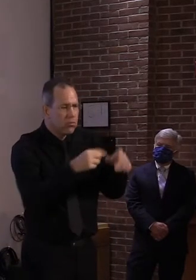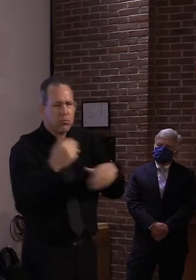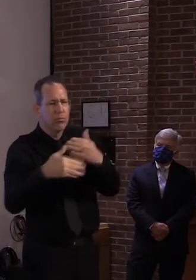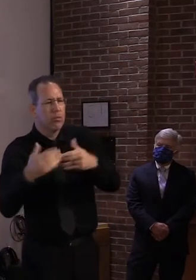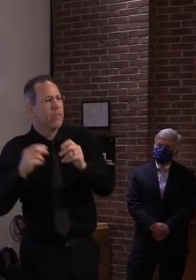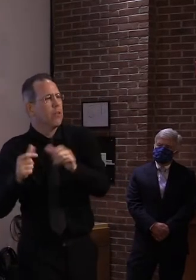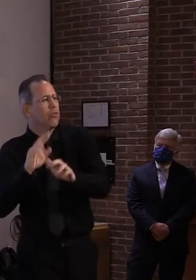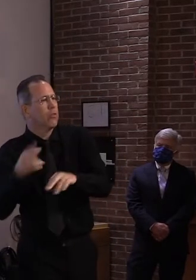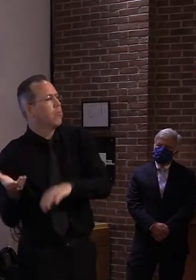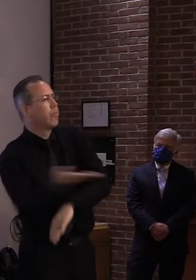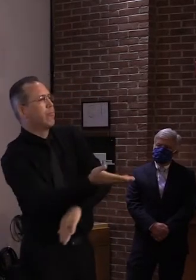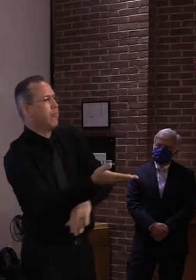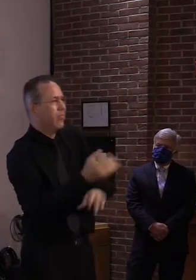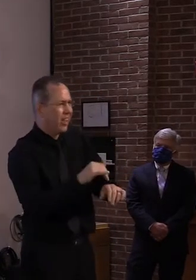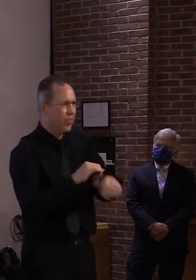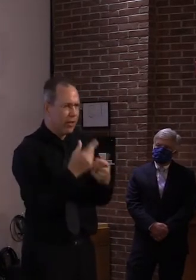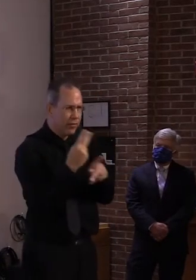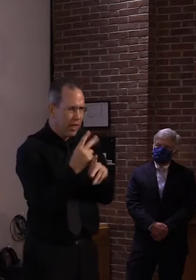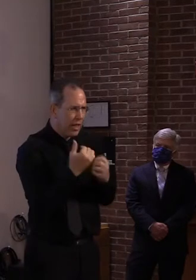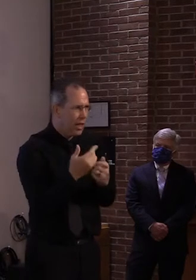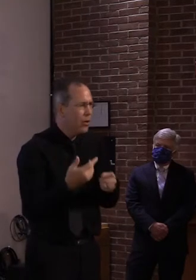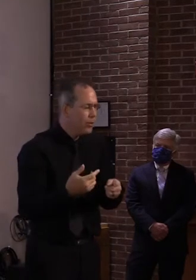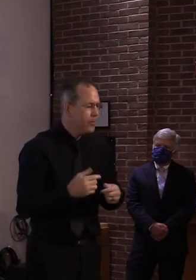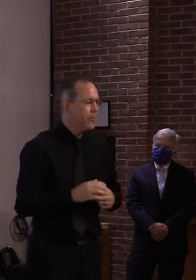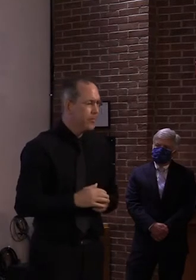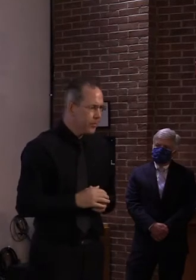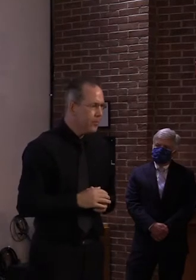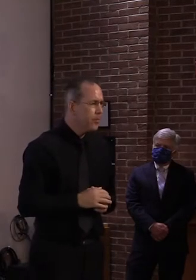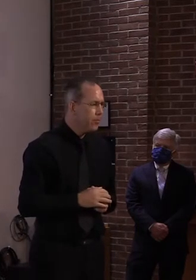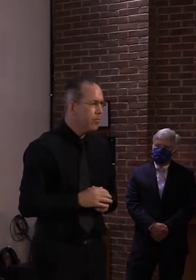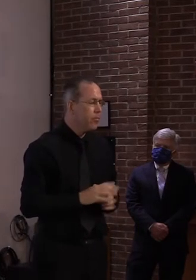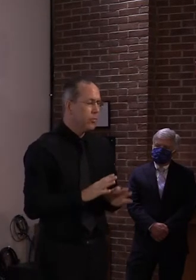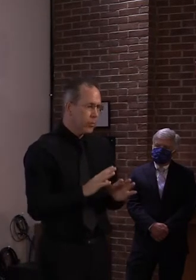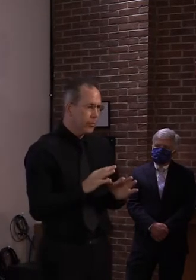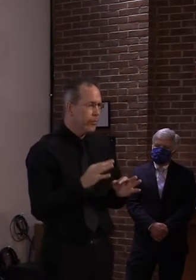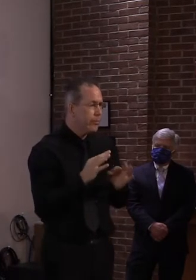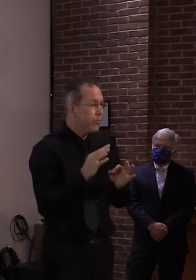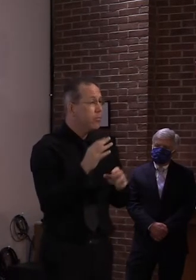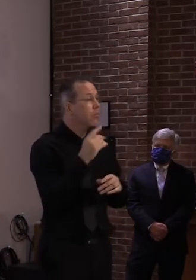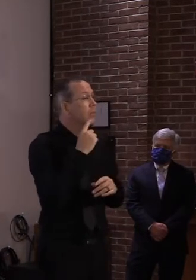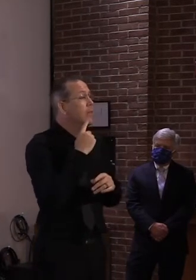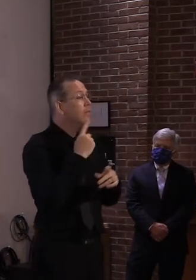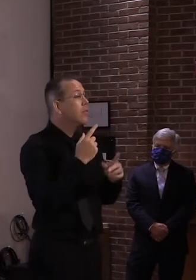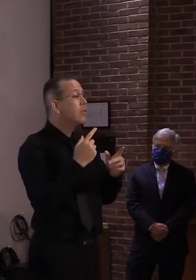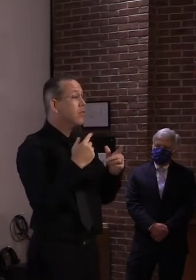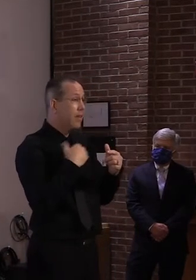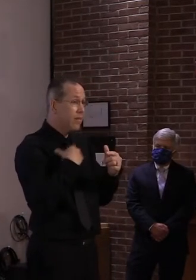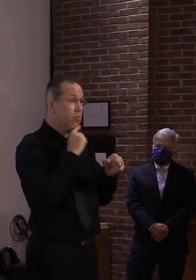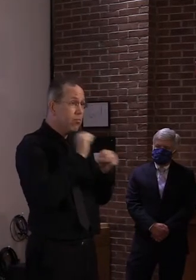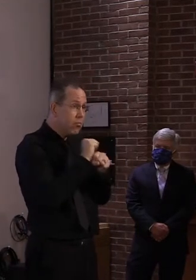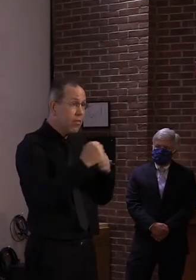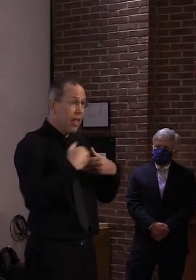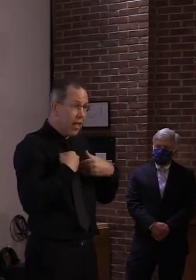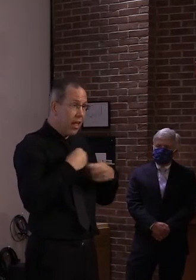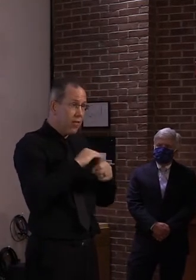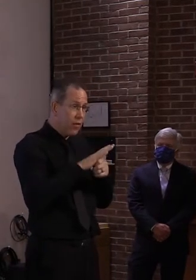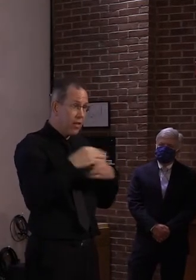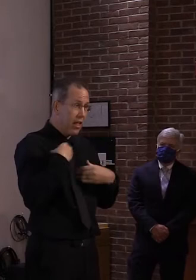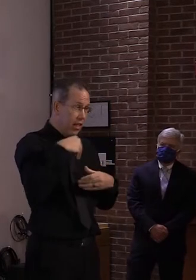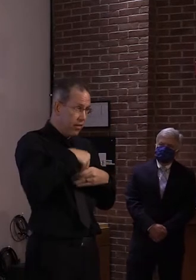a positive test result is generally found out very quickly, within 48 hours and usually within